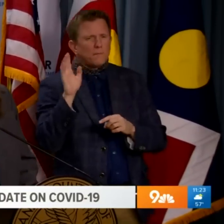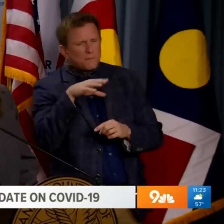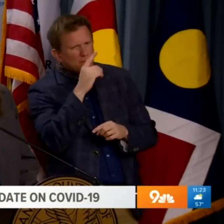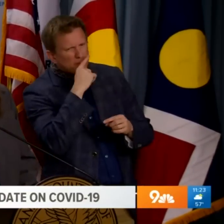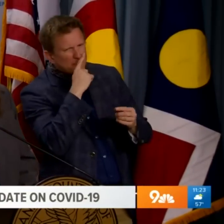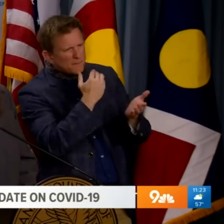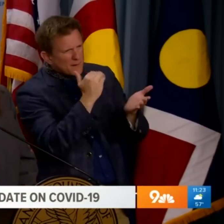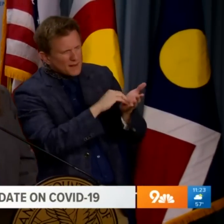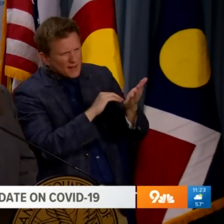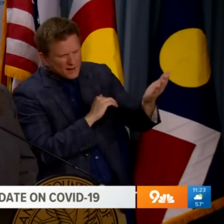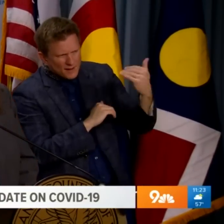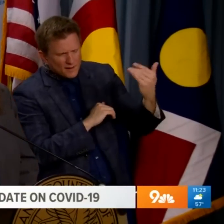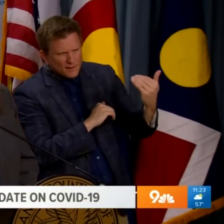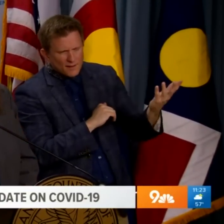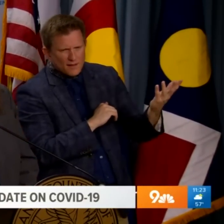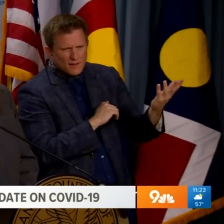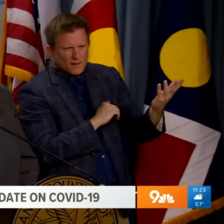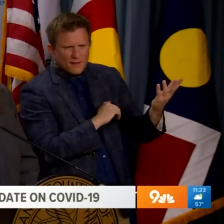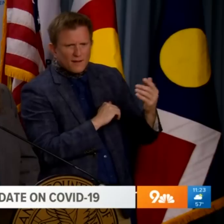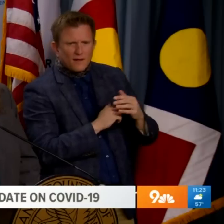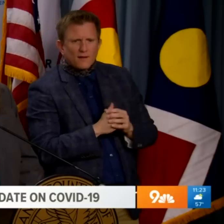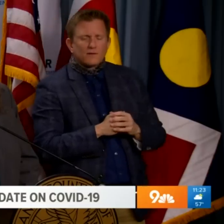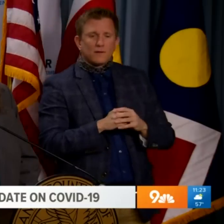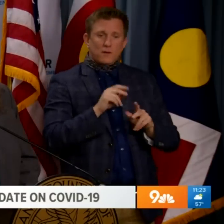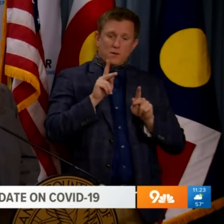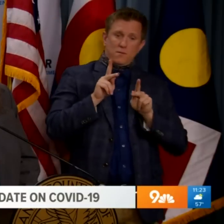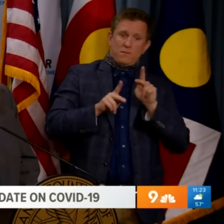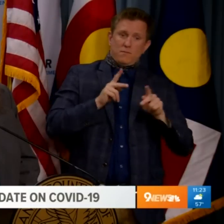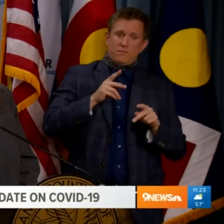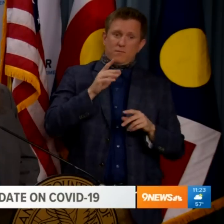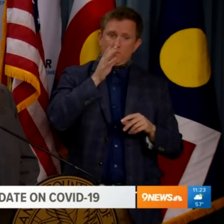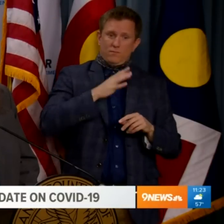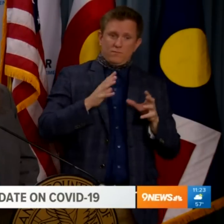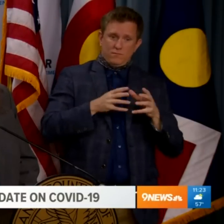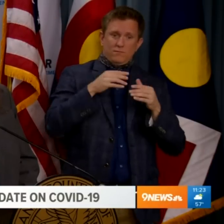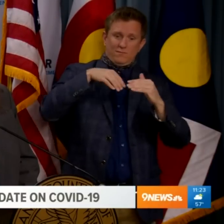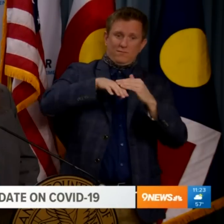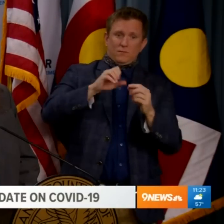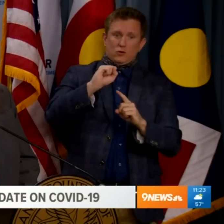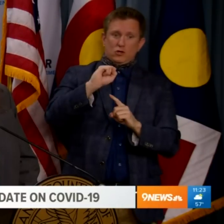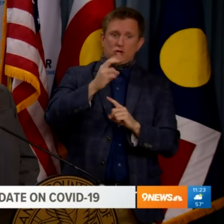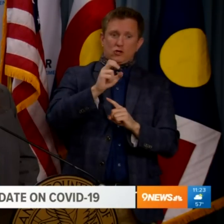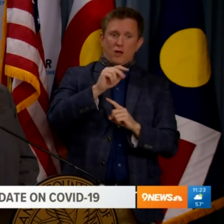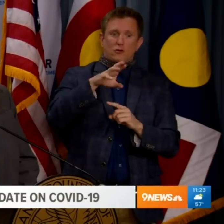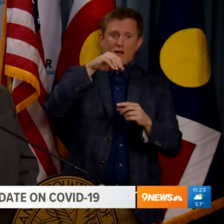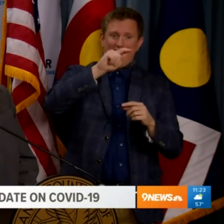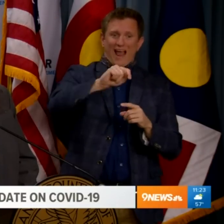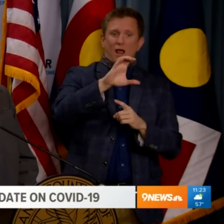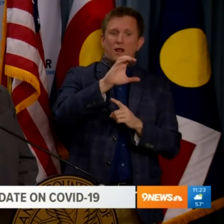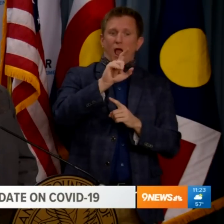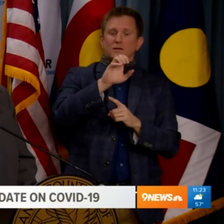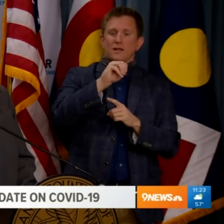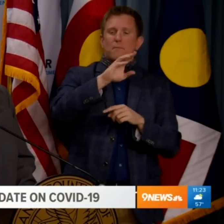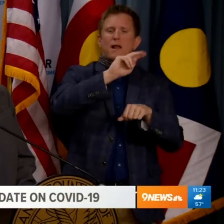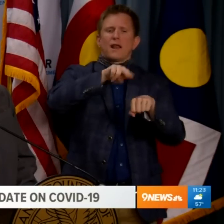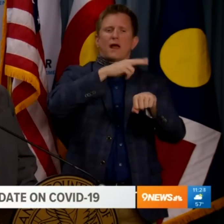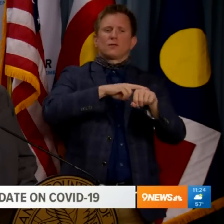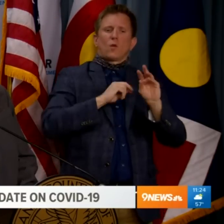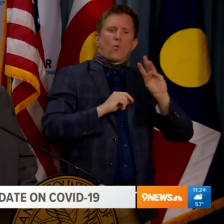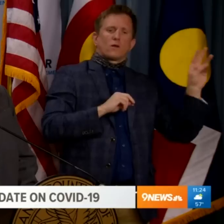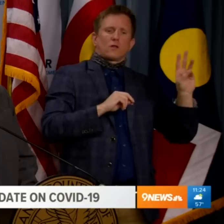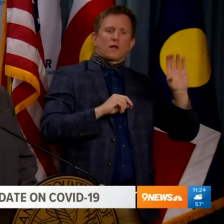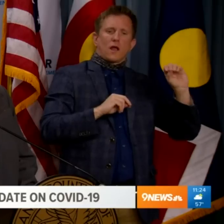Mr. Mayor, to be able to stay in the new shelters at the Coliseum and at the National Western and in the hotel rooms. Let